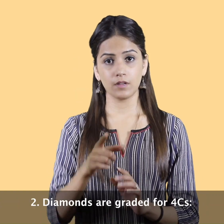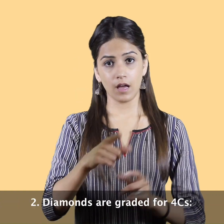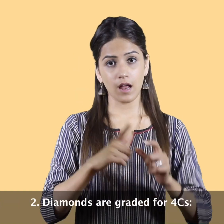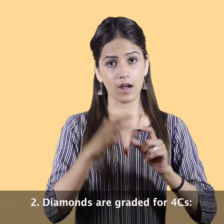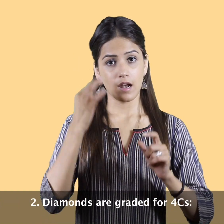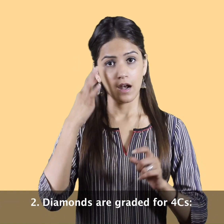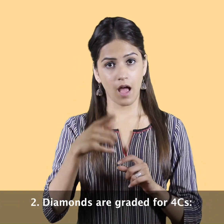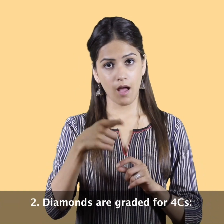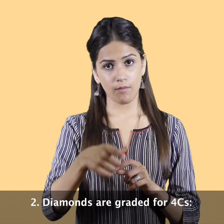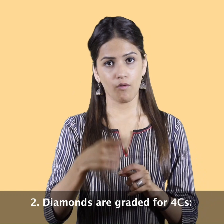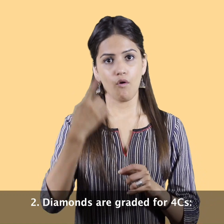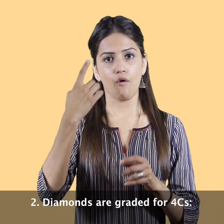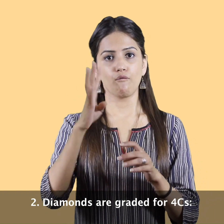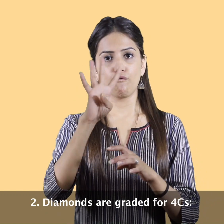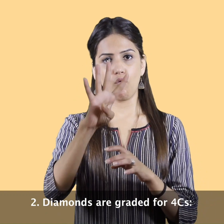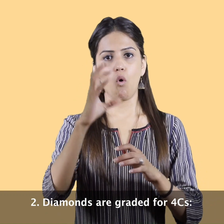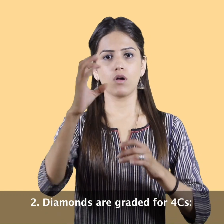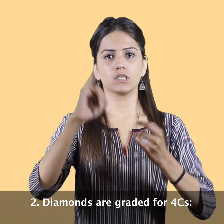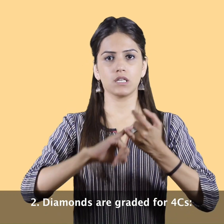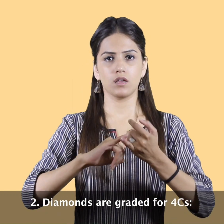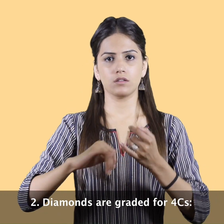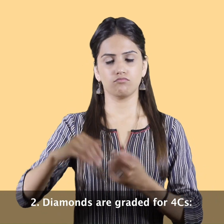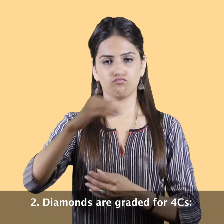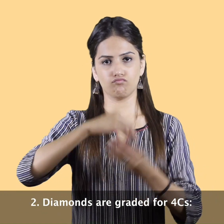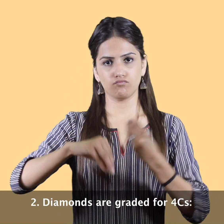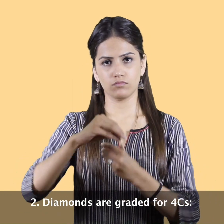Number 2. Diamonds are graded for 4 C's: